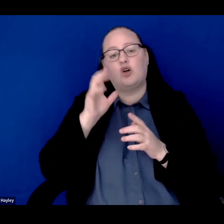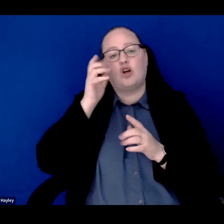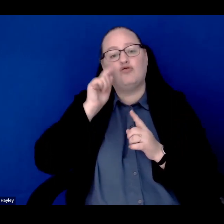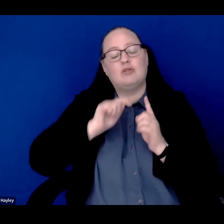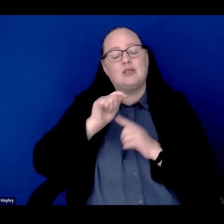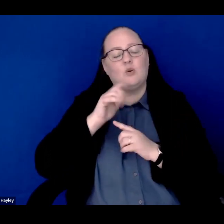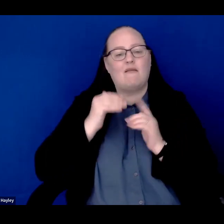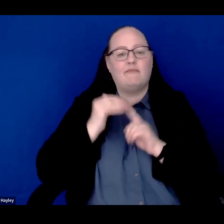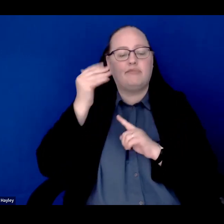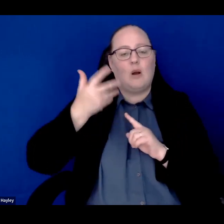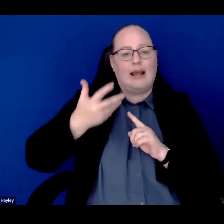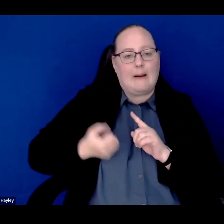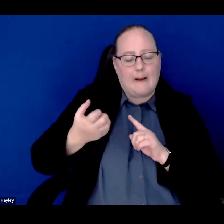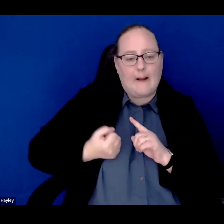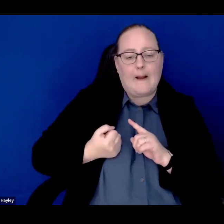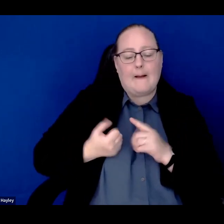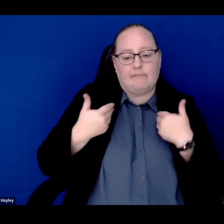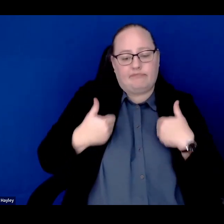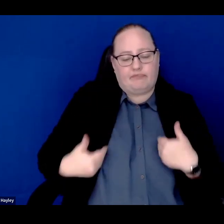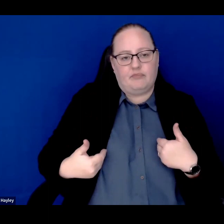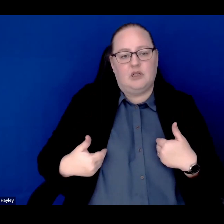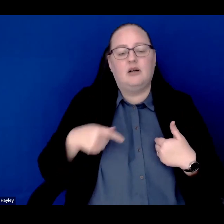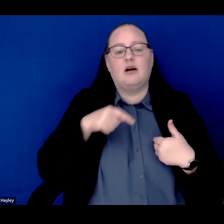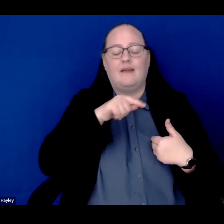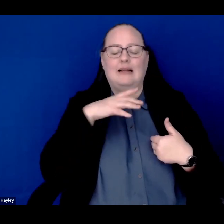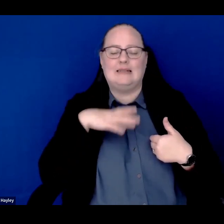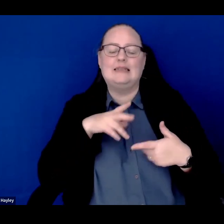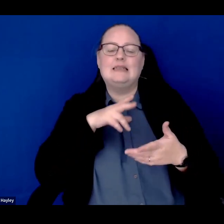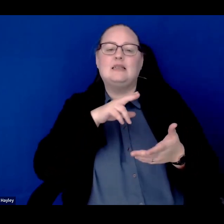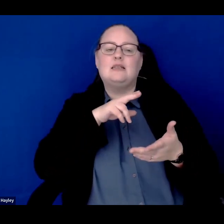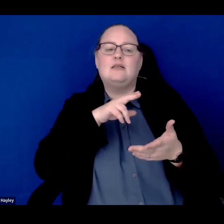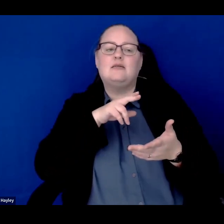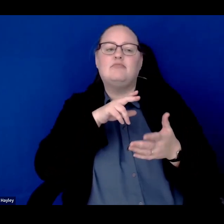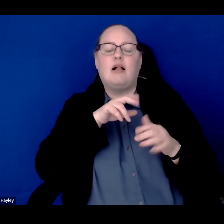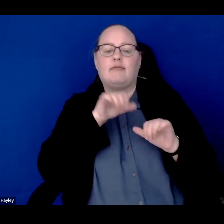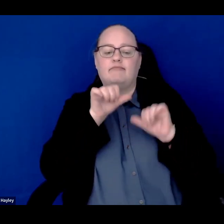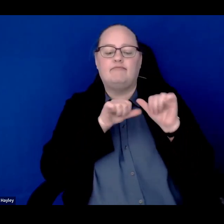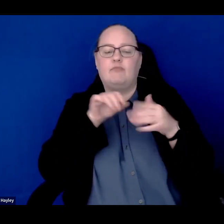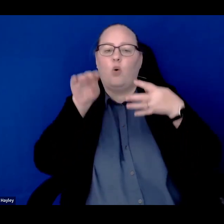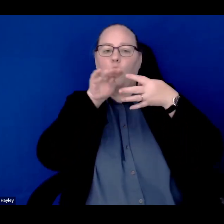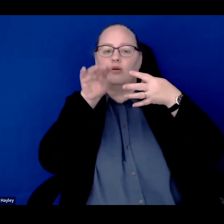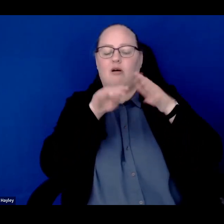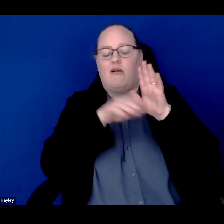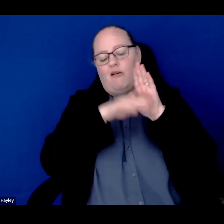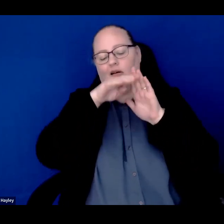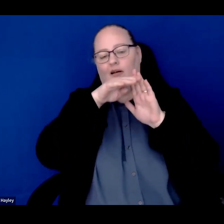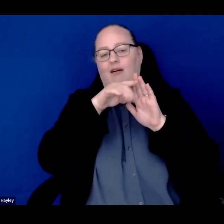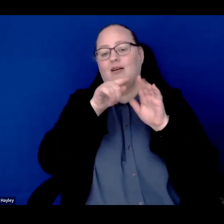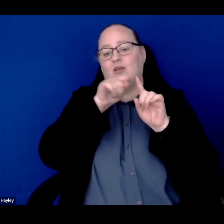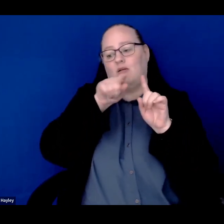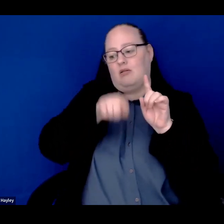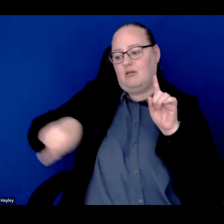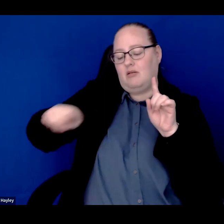the global south export to them almost for free their natural resources that they need, just so that we can increase levels of production and